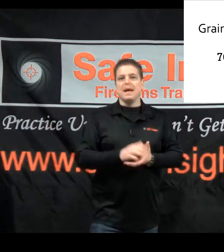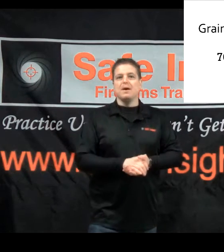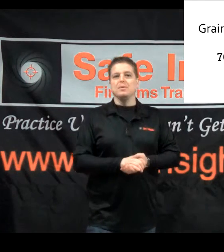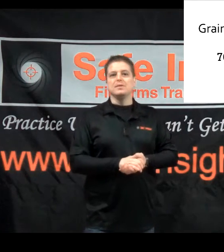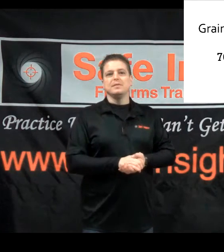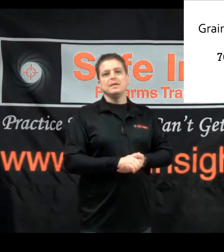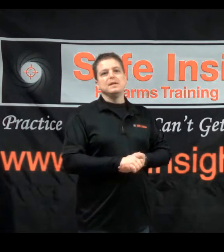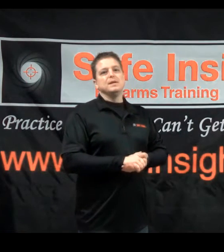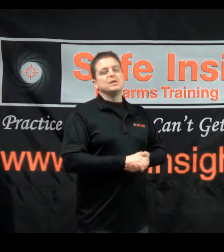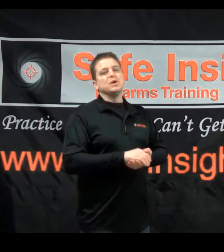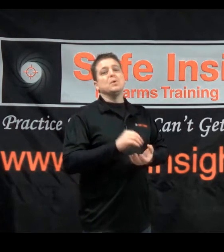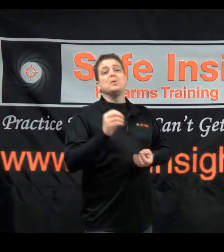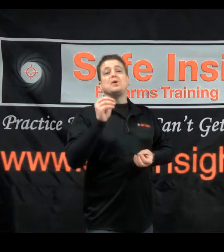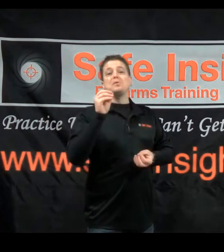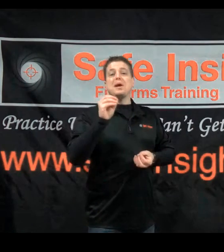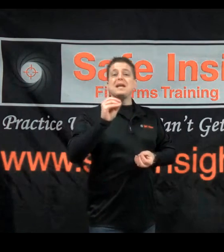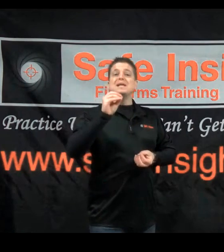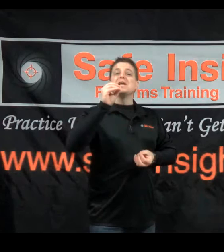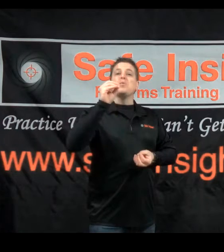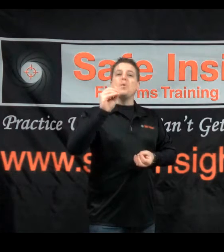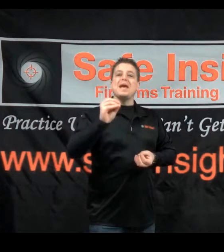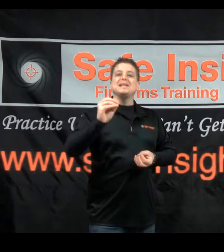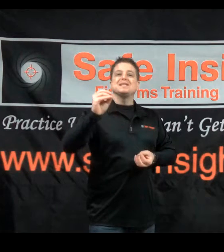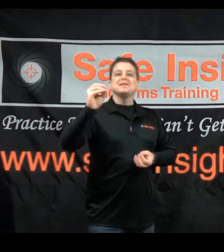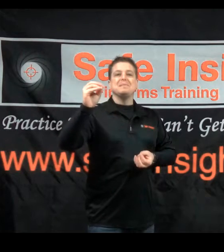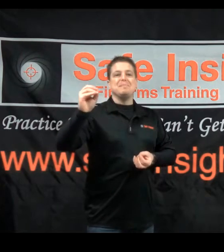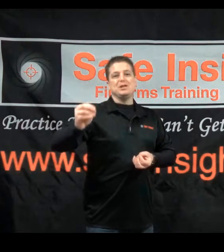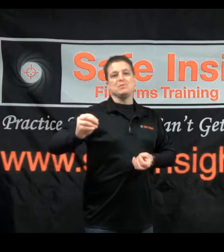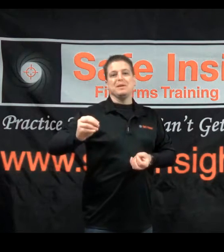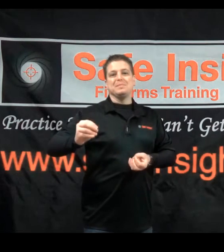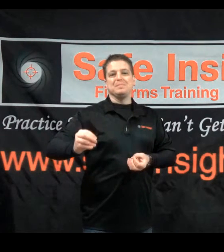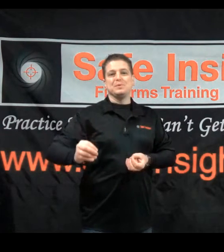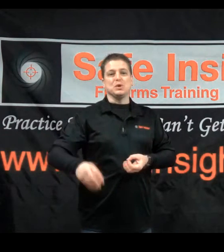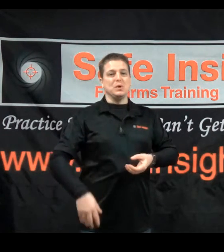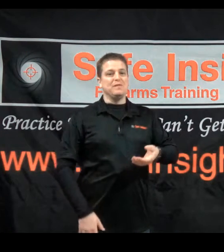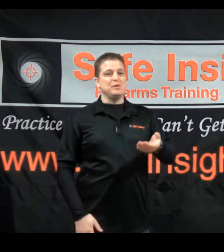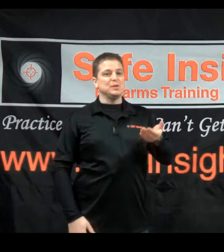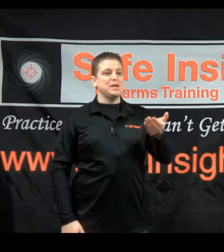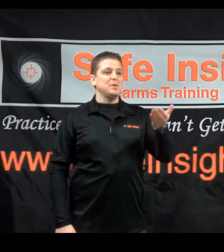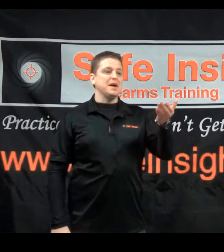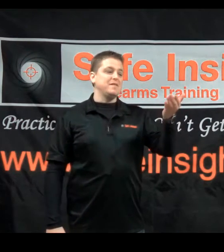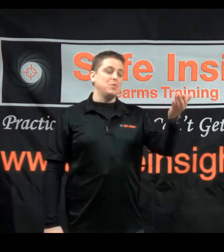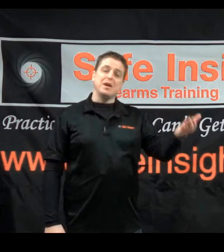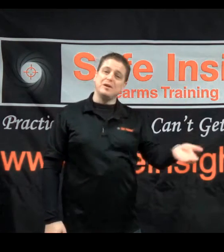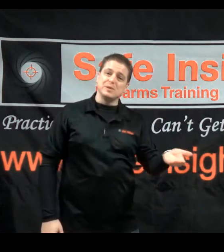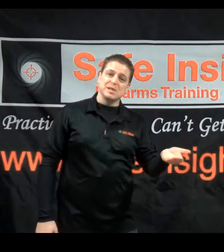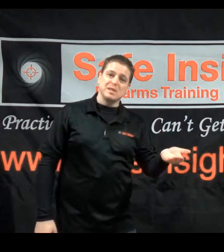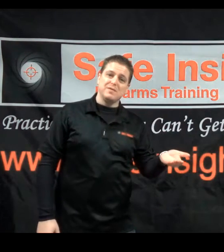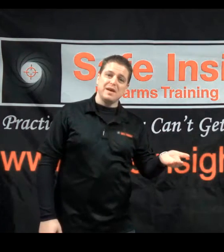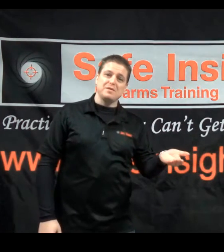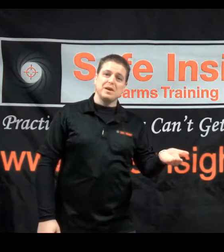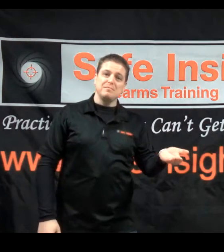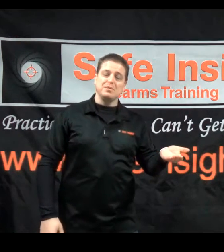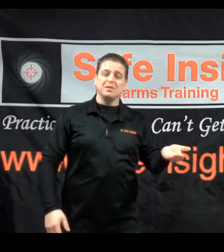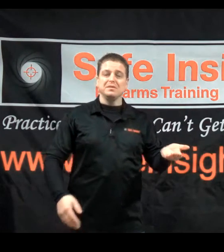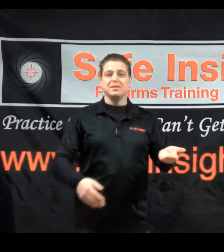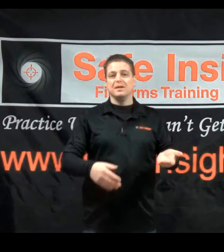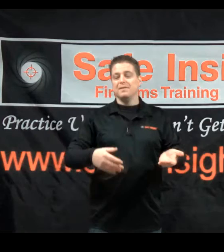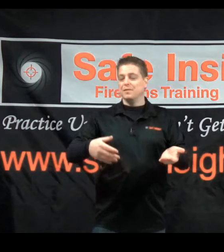pound. So grain is a weight measurement. So if you say you have a 165 grain bullet versus